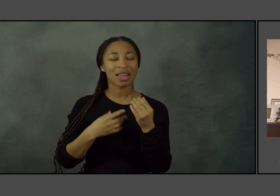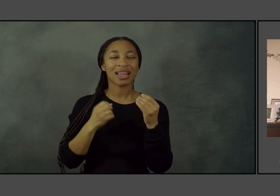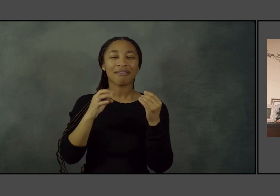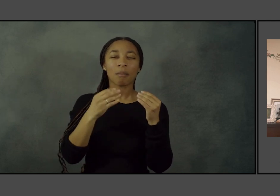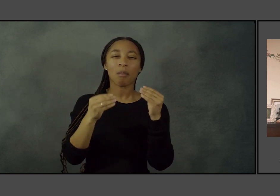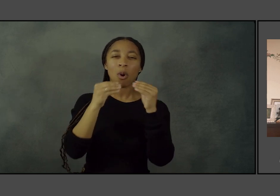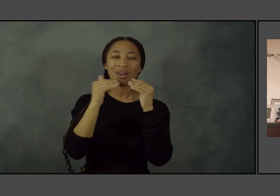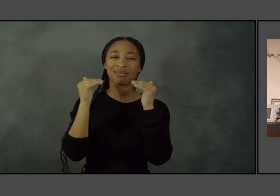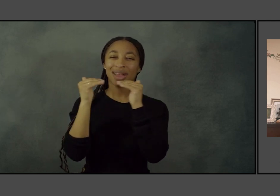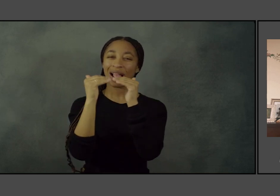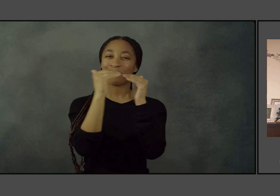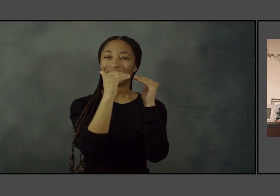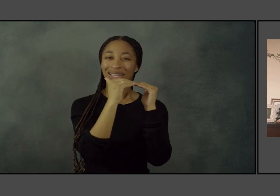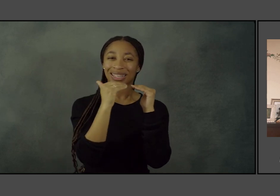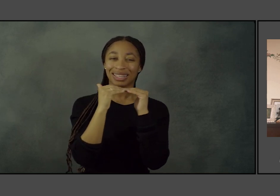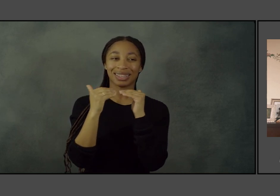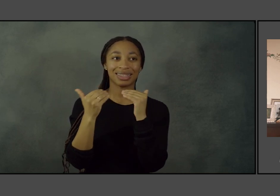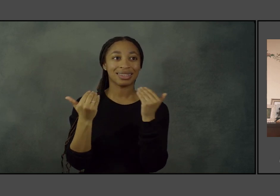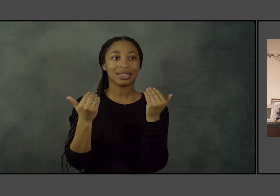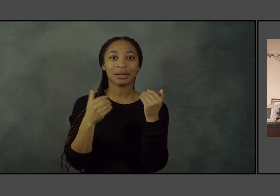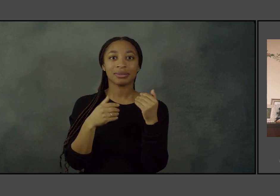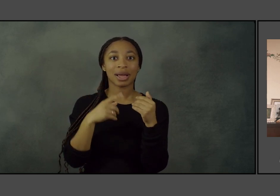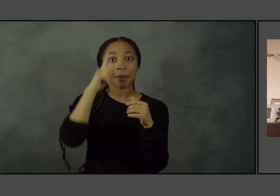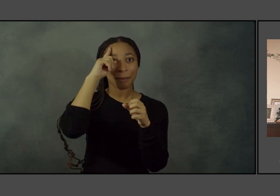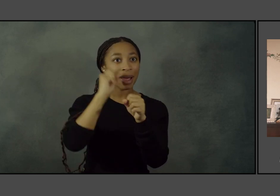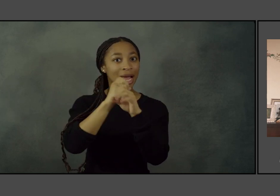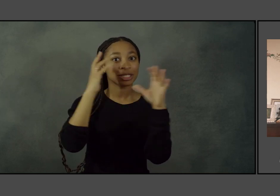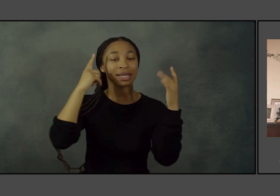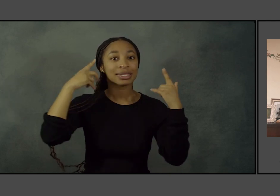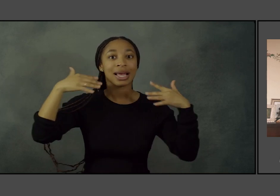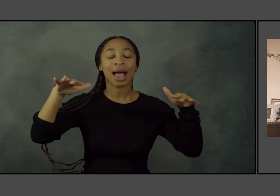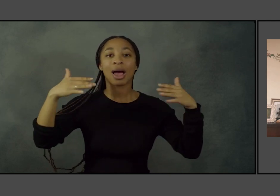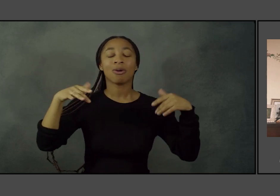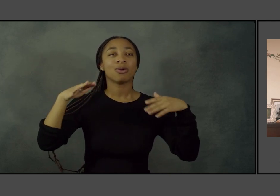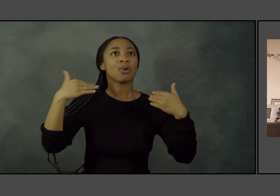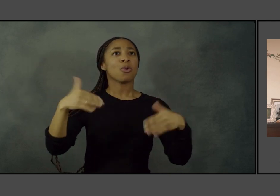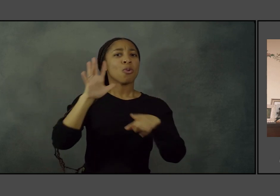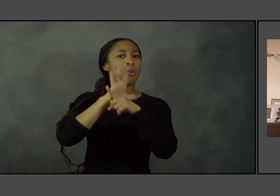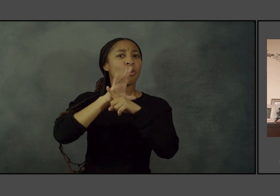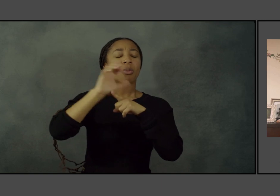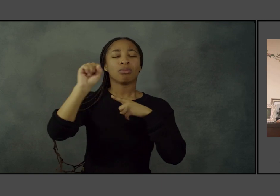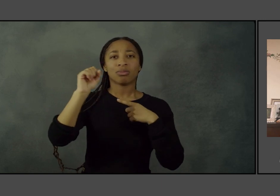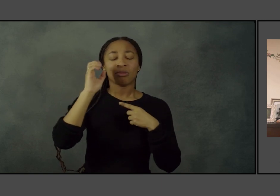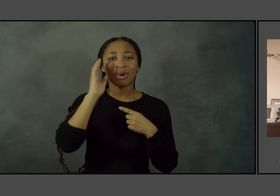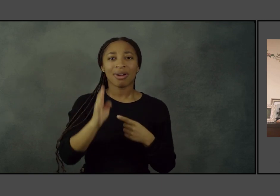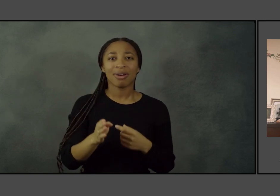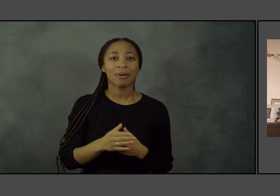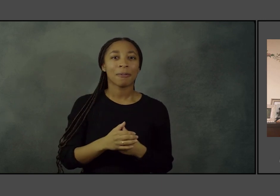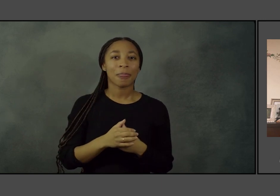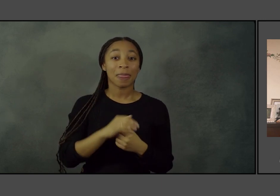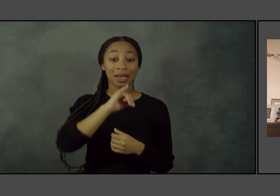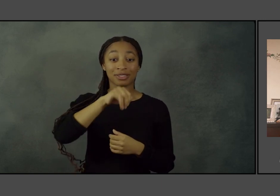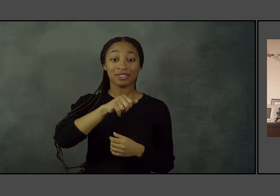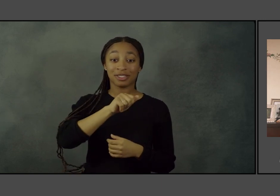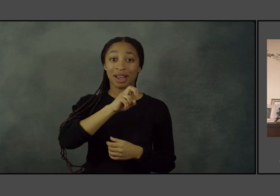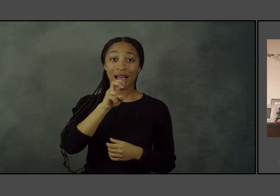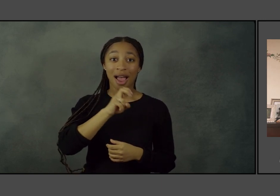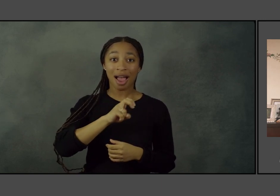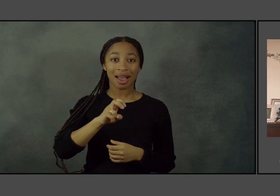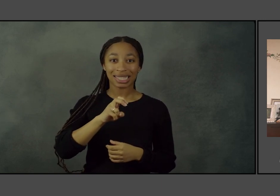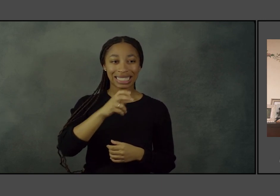potential sound is like, and because jazz, I've been saying a lot lately, jazz is not men's music,